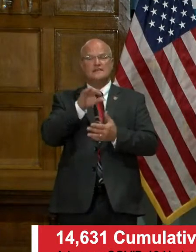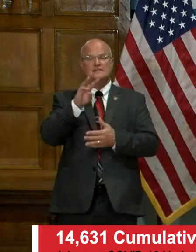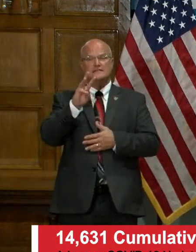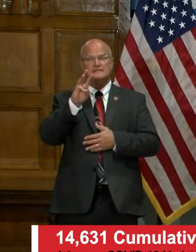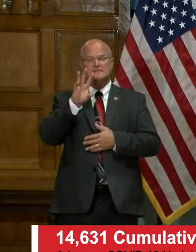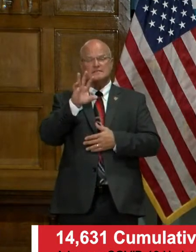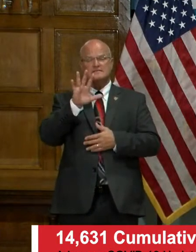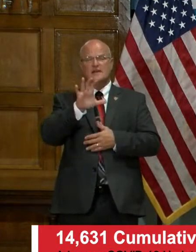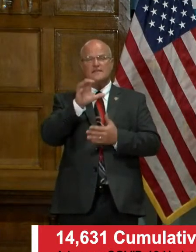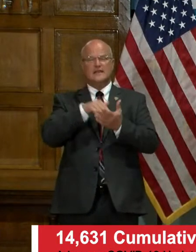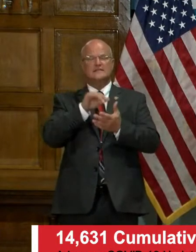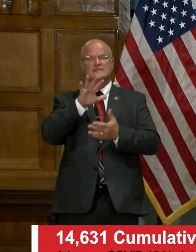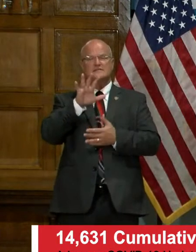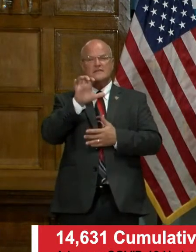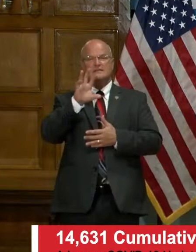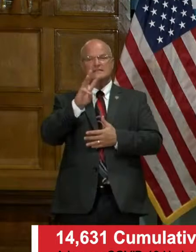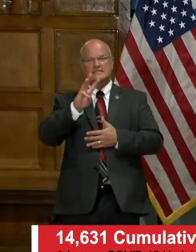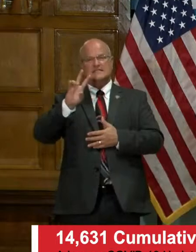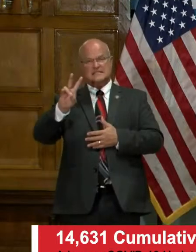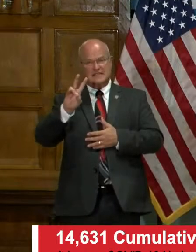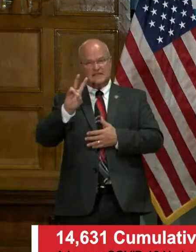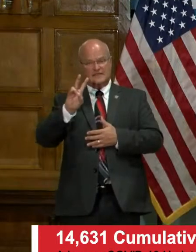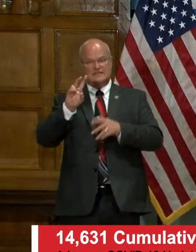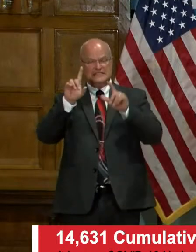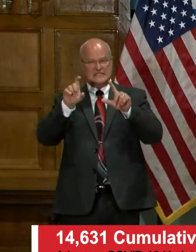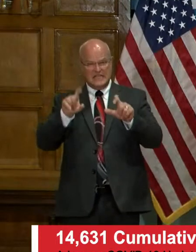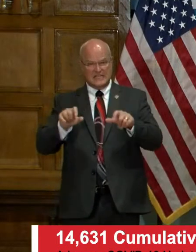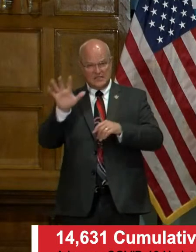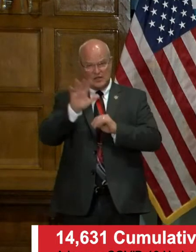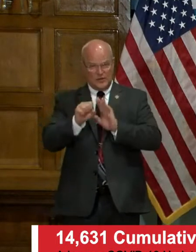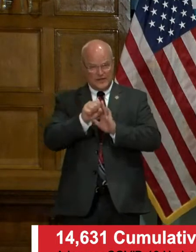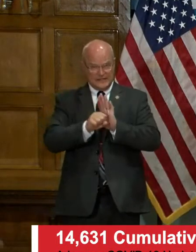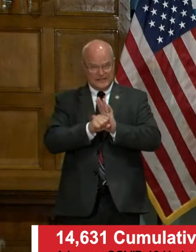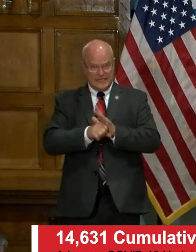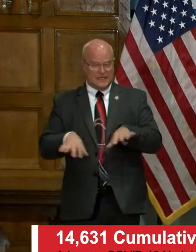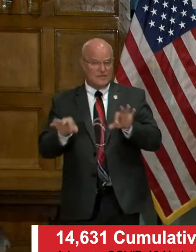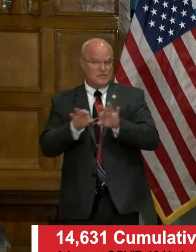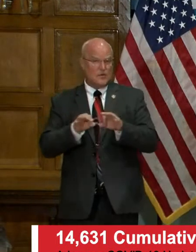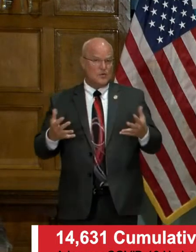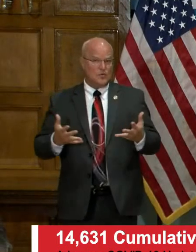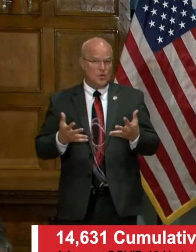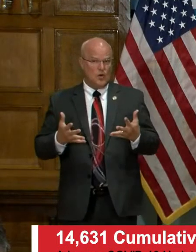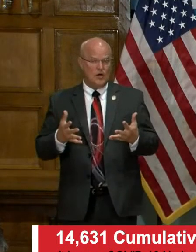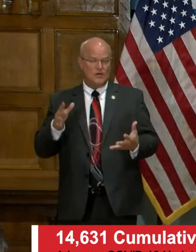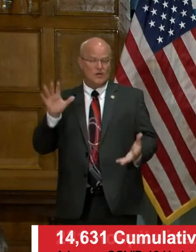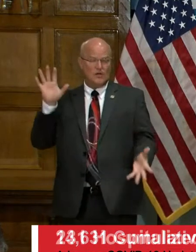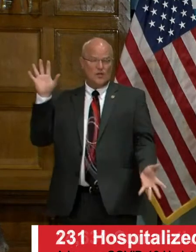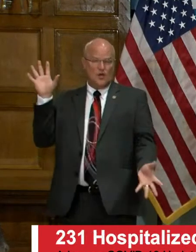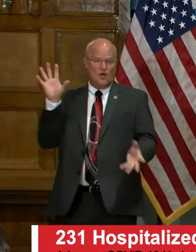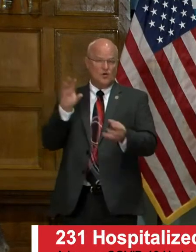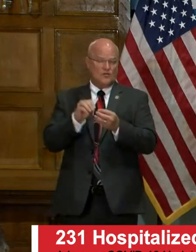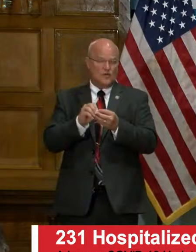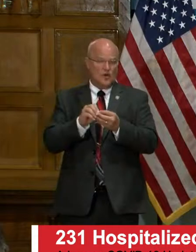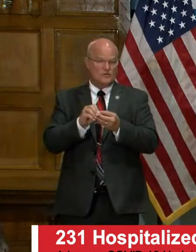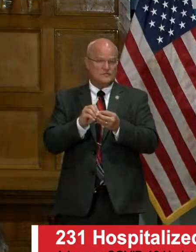5,167 tests across the state, and the important statistic is the overall